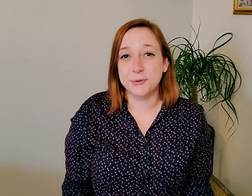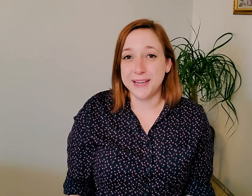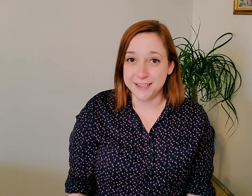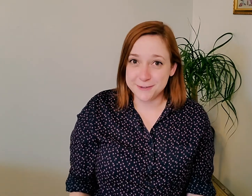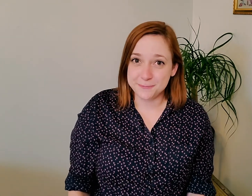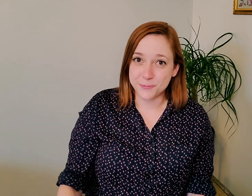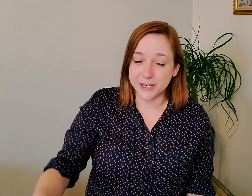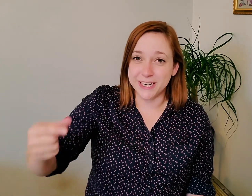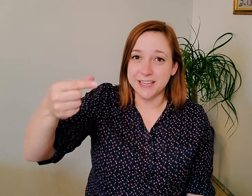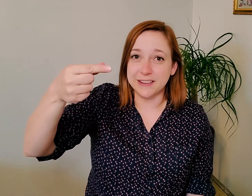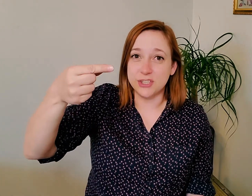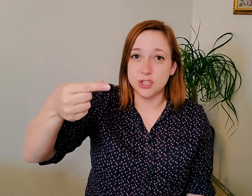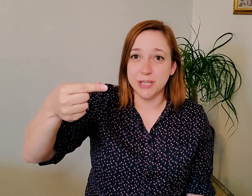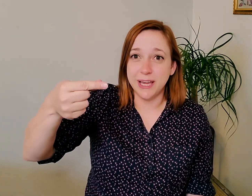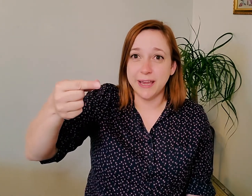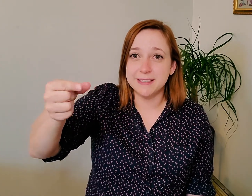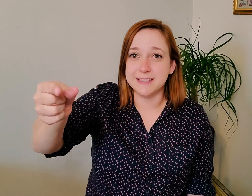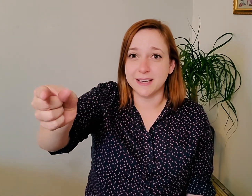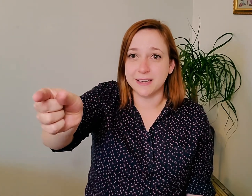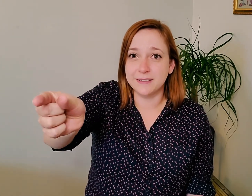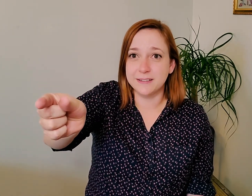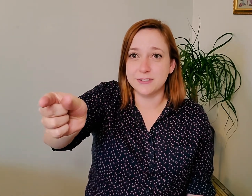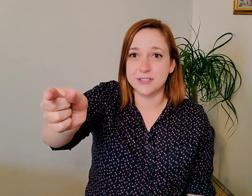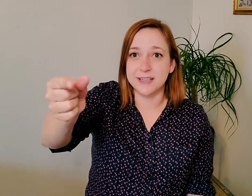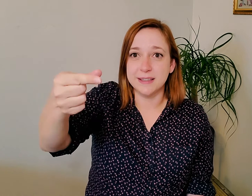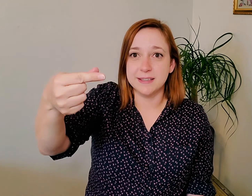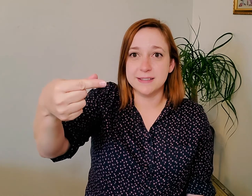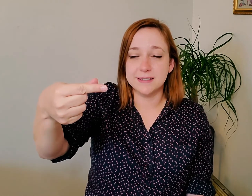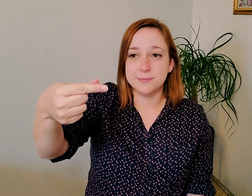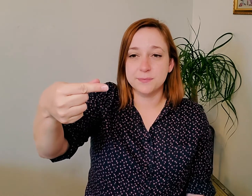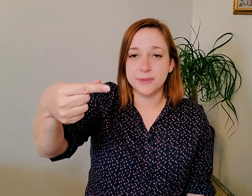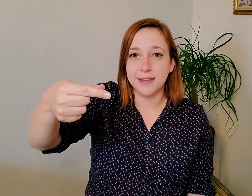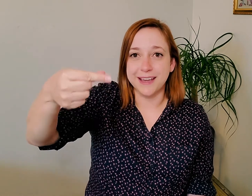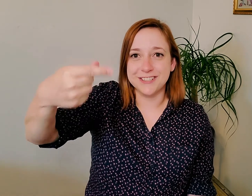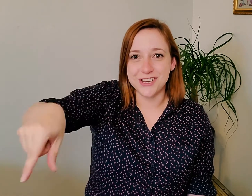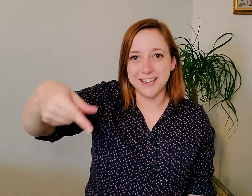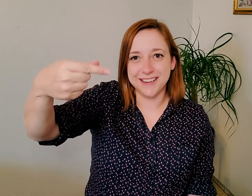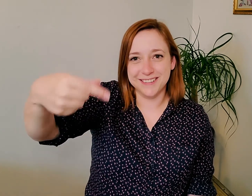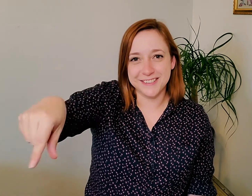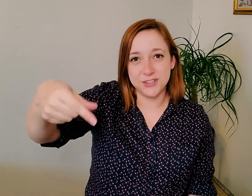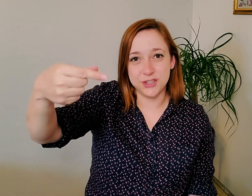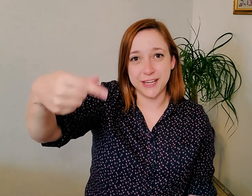Green, we're gonna take the G hand sign, just like this, and shake, G.